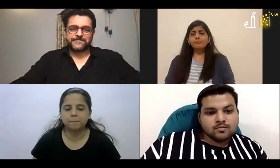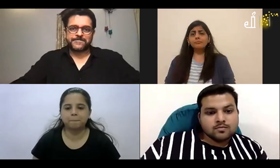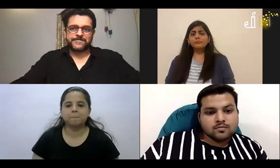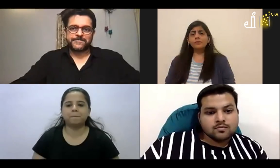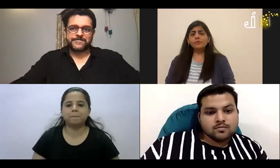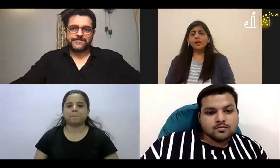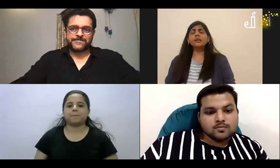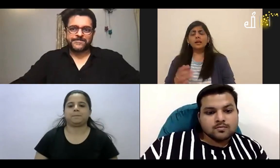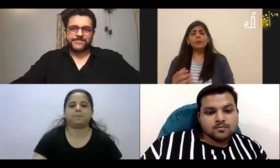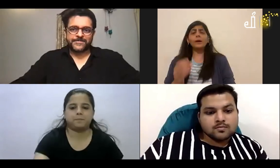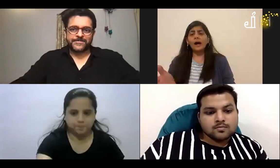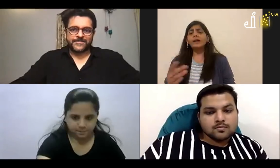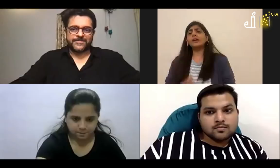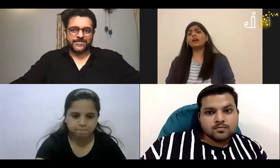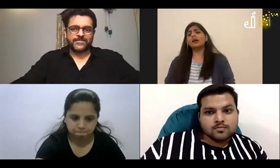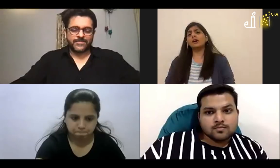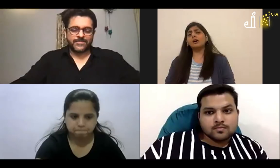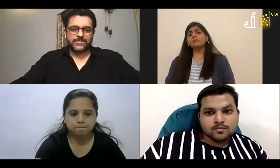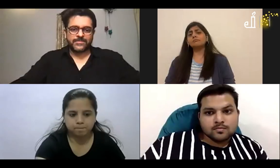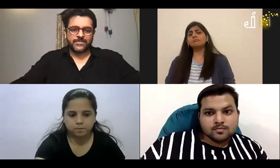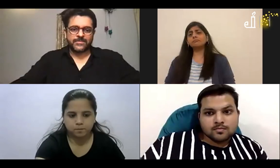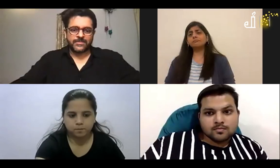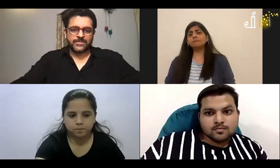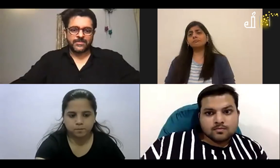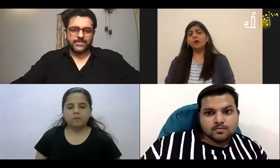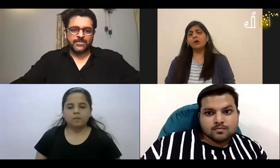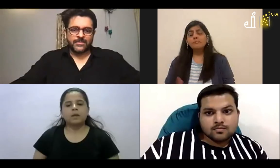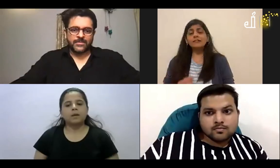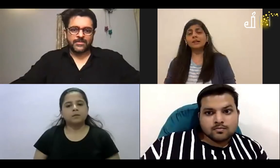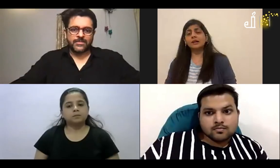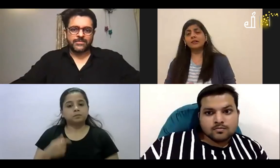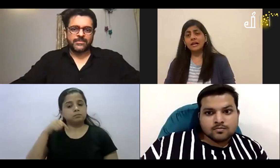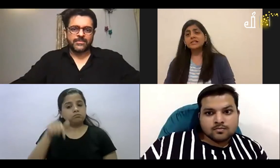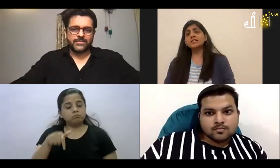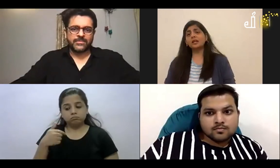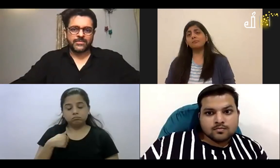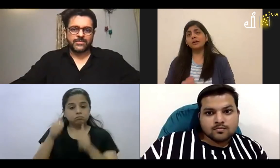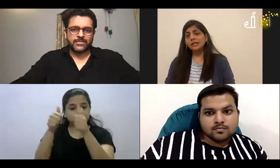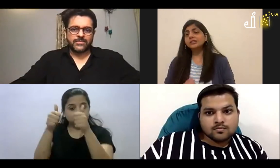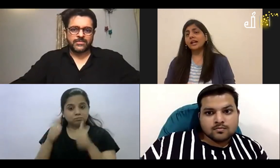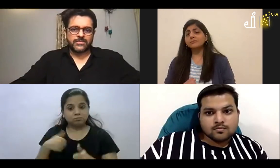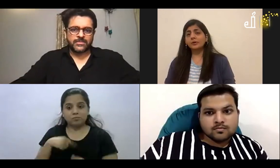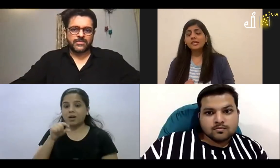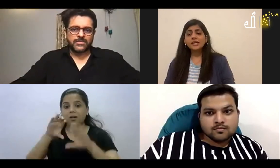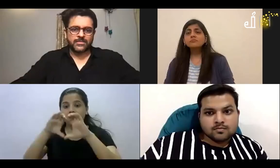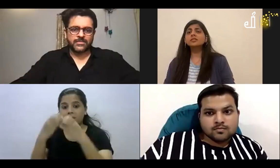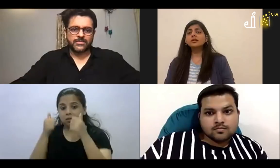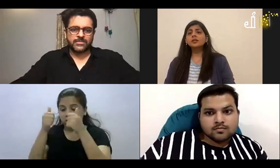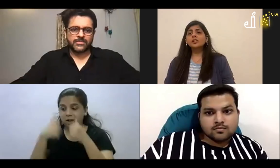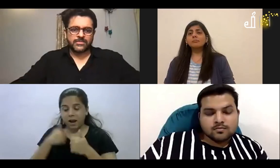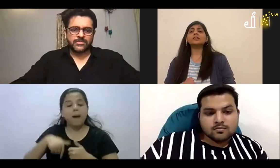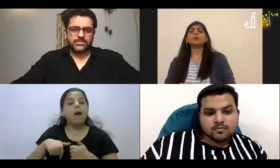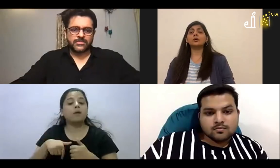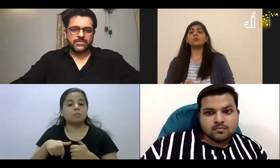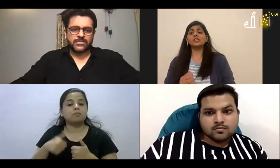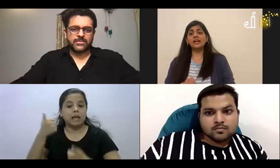time. Yeah, when I got my results in my 10th standard board exams,